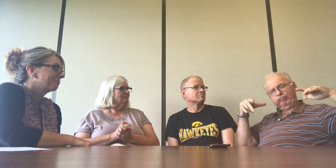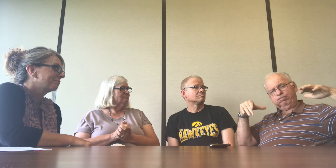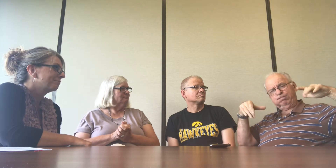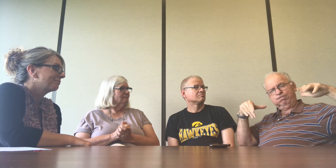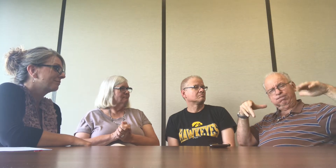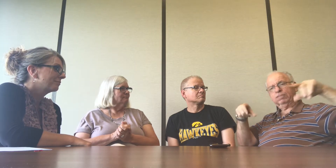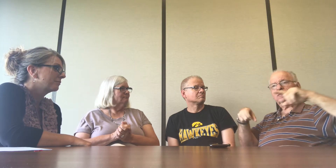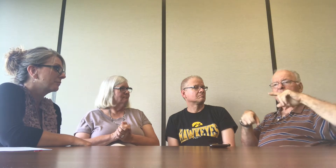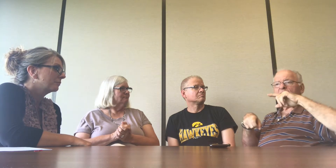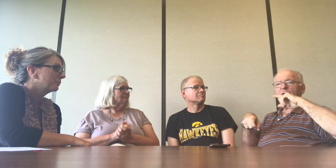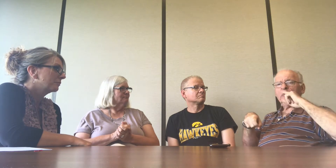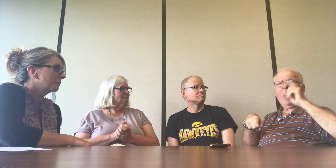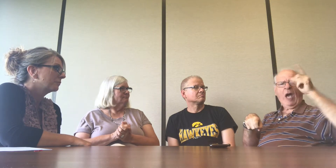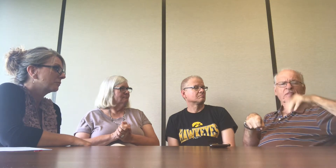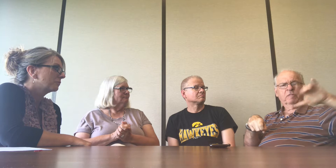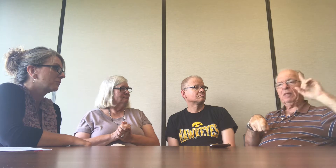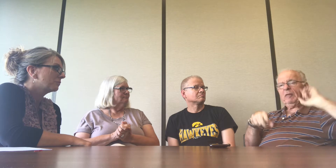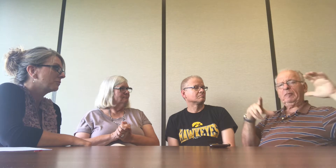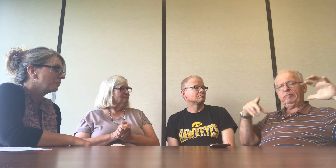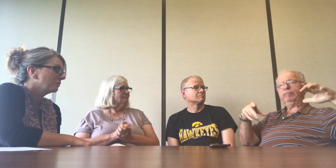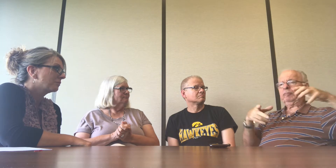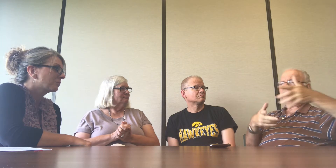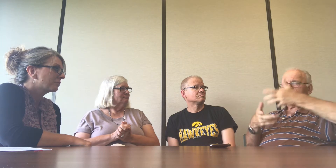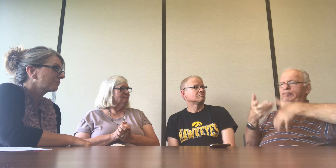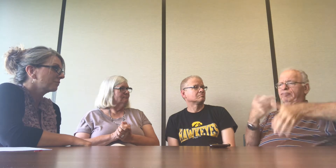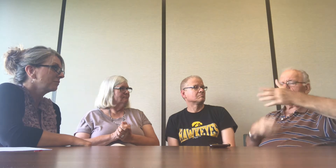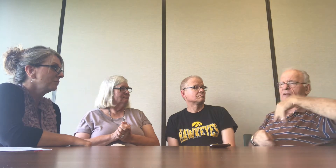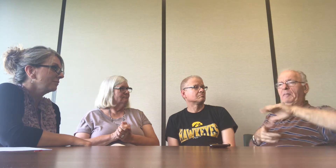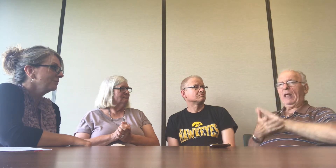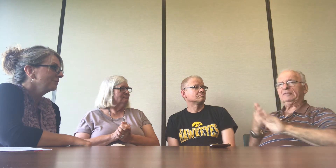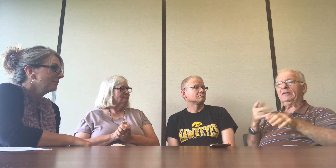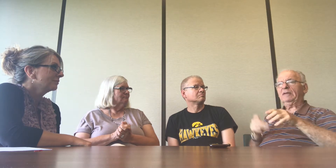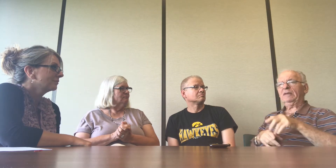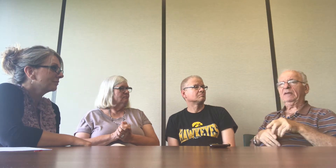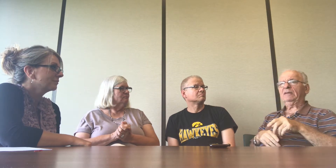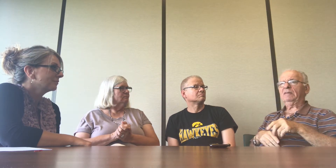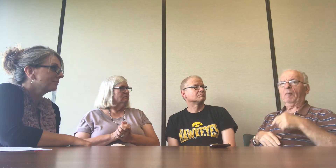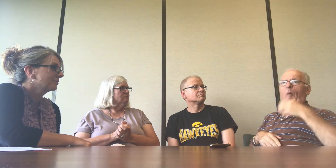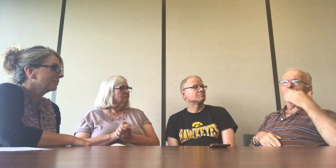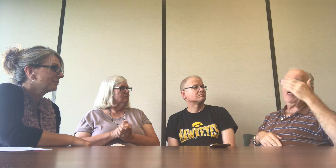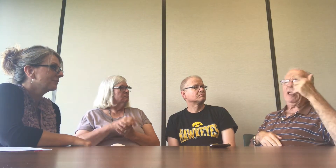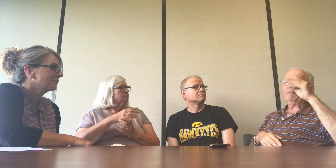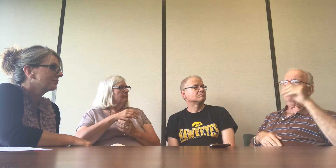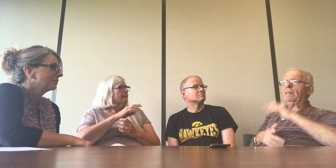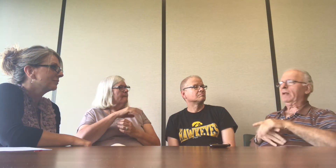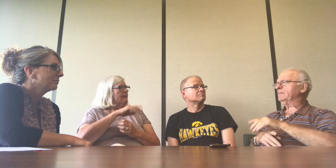and it seemed to be really well attended, and that was really nice.